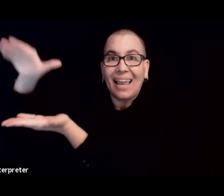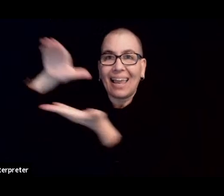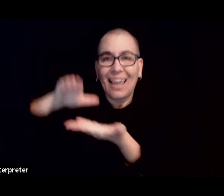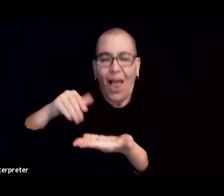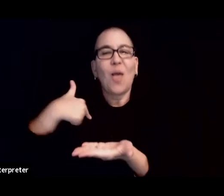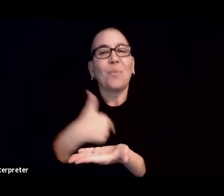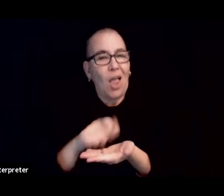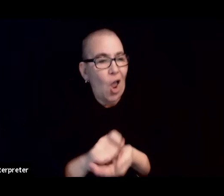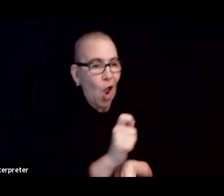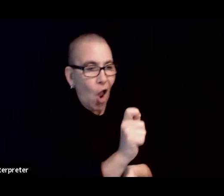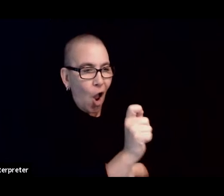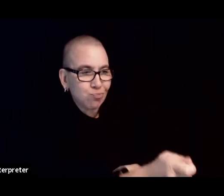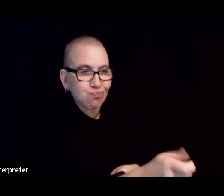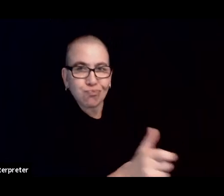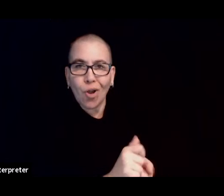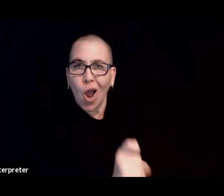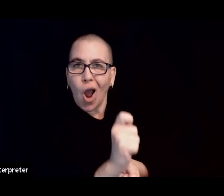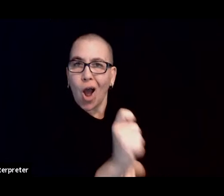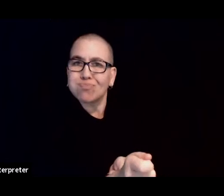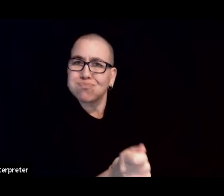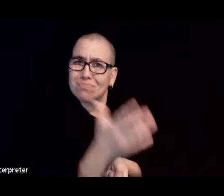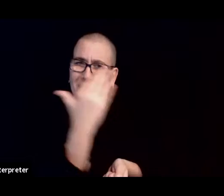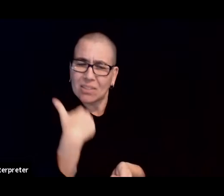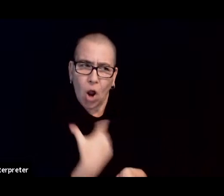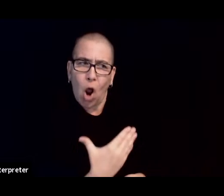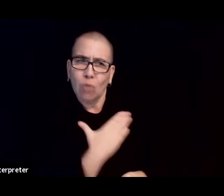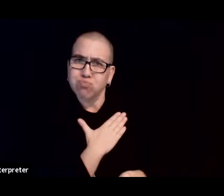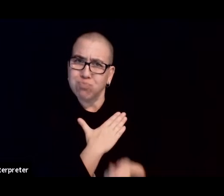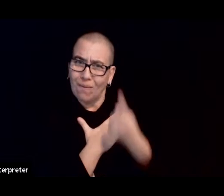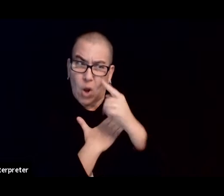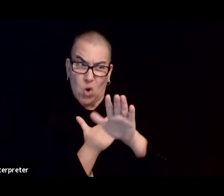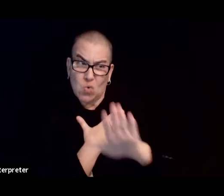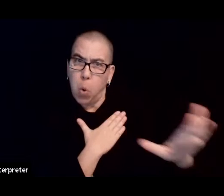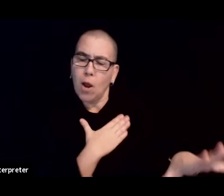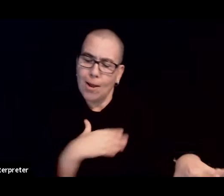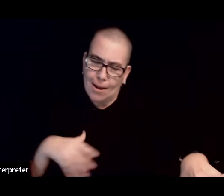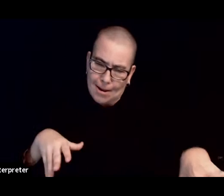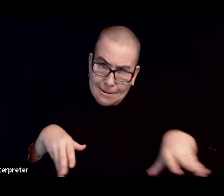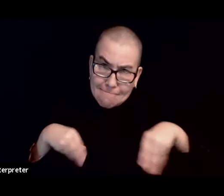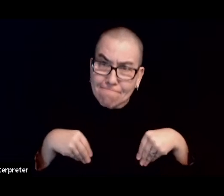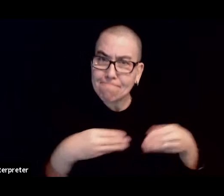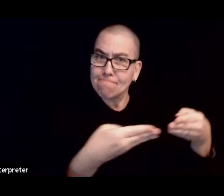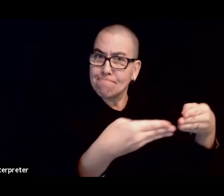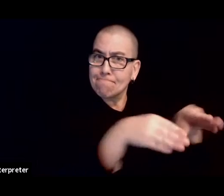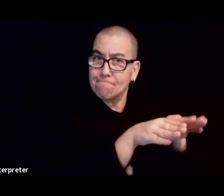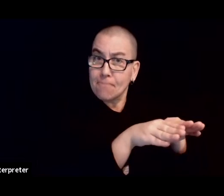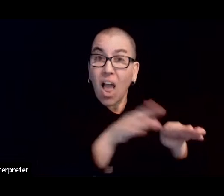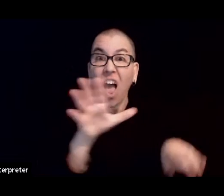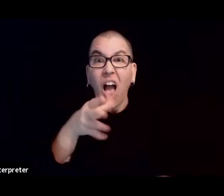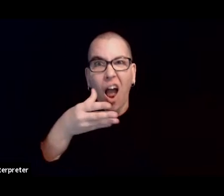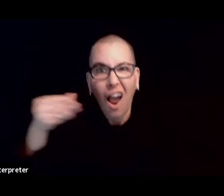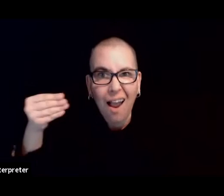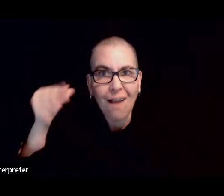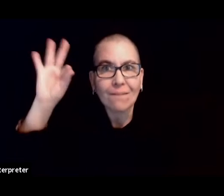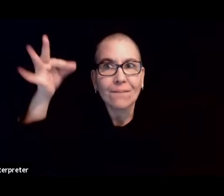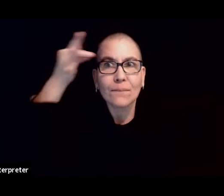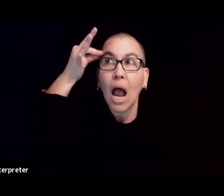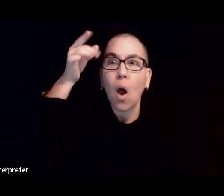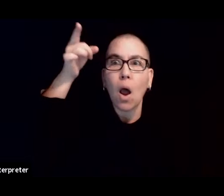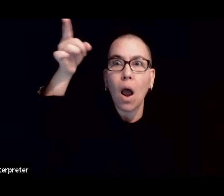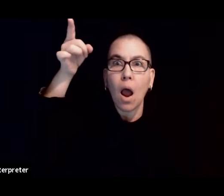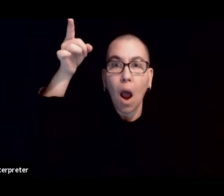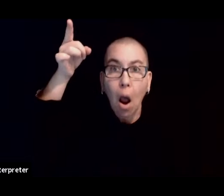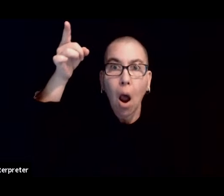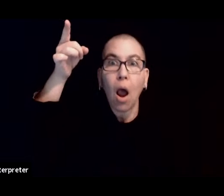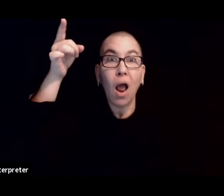by what sounds like progress at the federal level. We're grateful that the legislature took a positive step. So there's